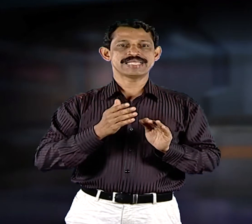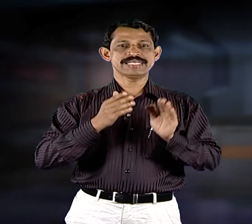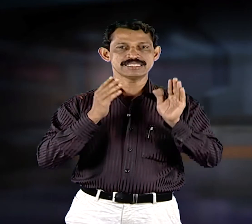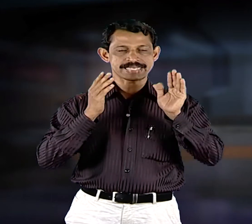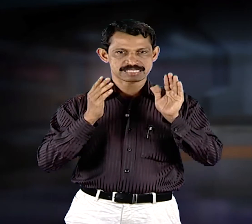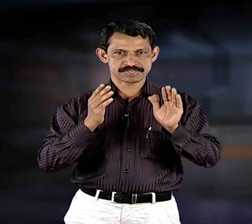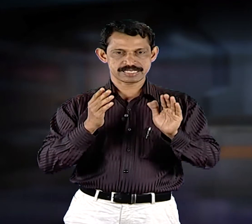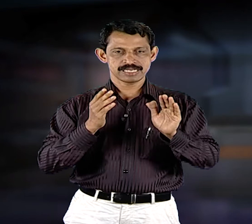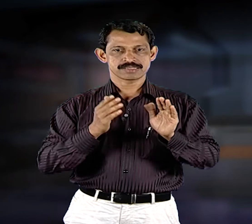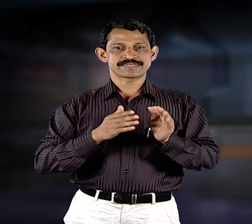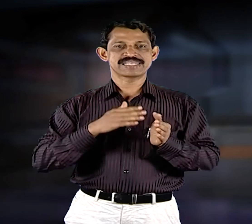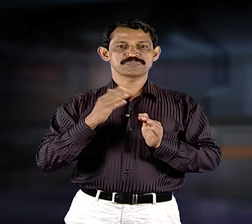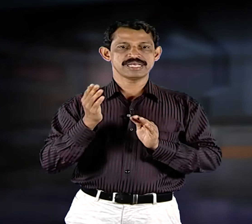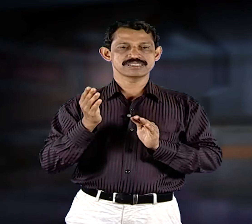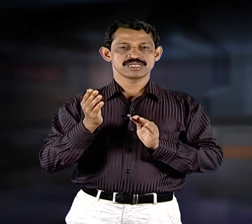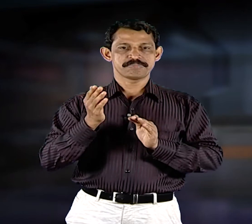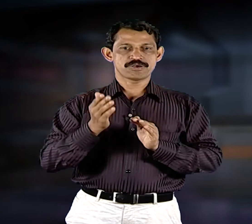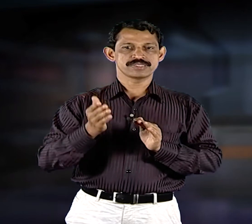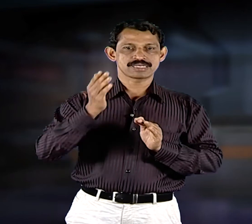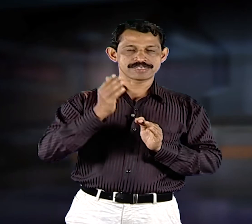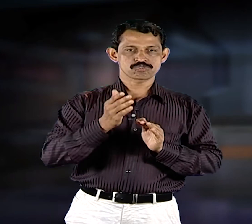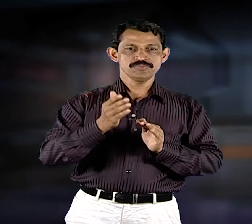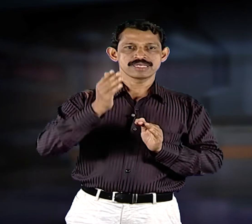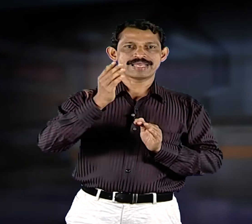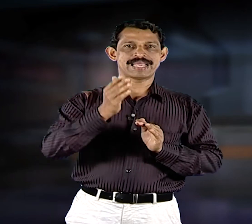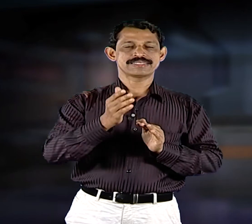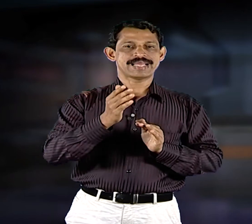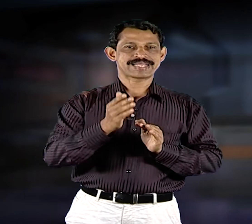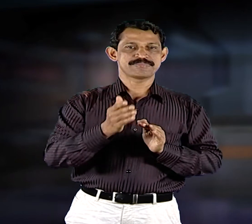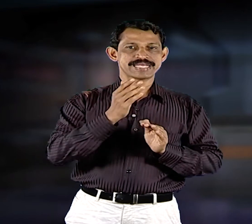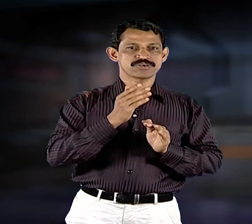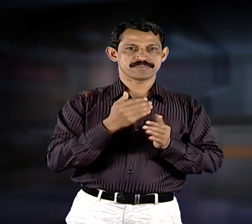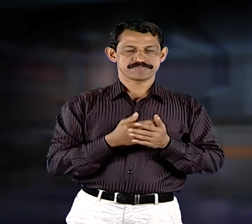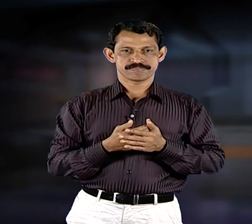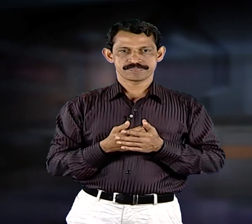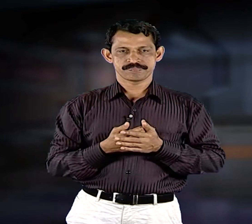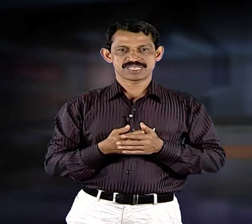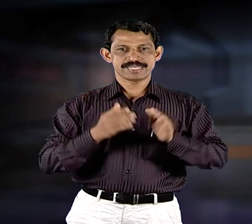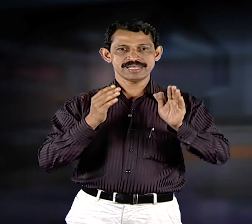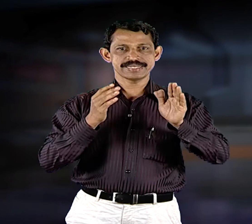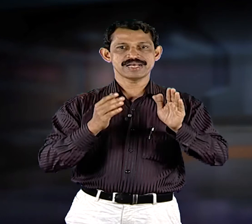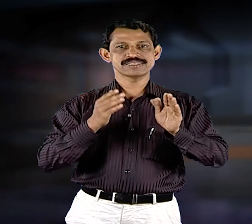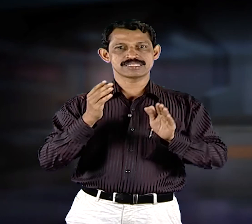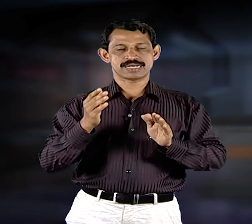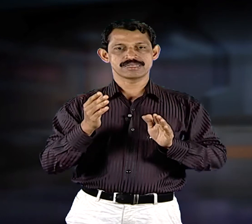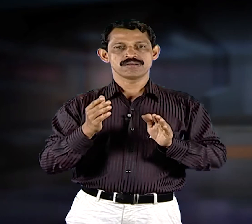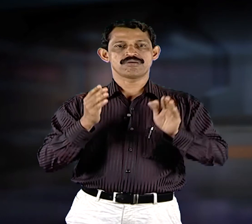other activity that takes place beyond the classroom and academic curriculum. The main idea is that all